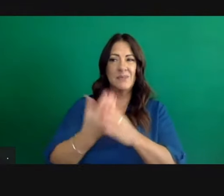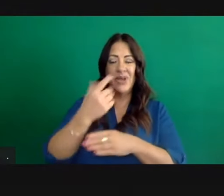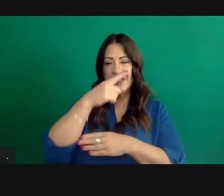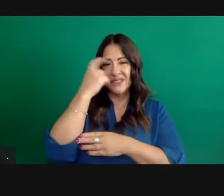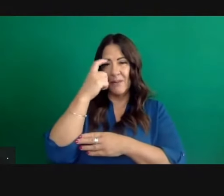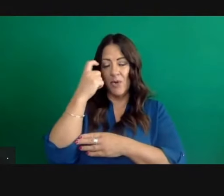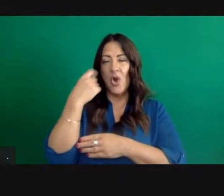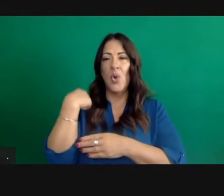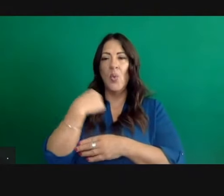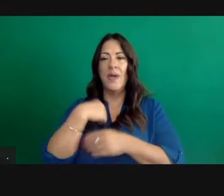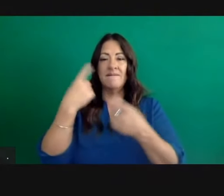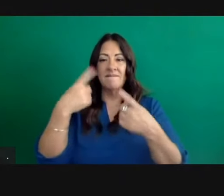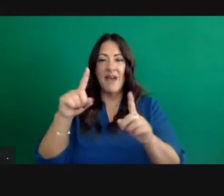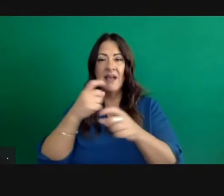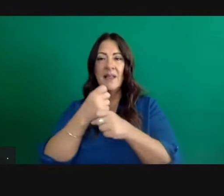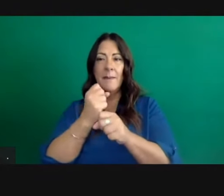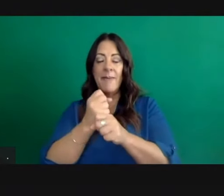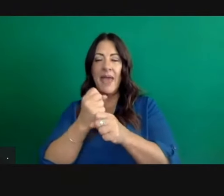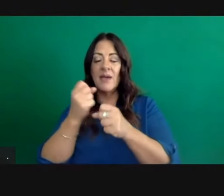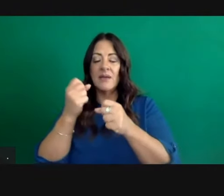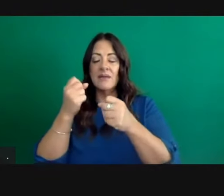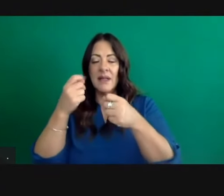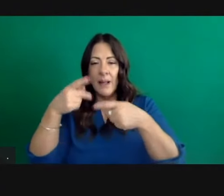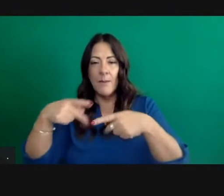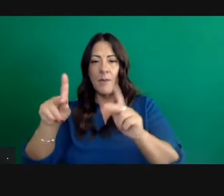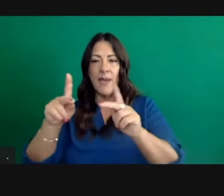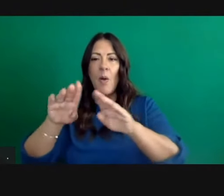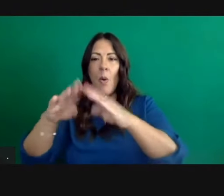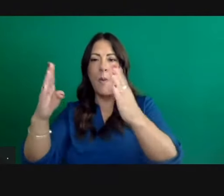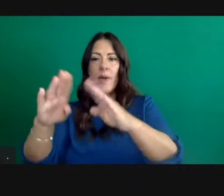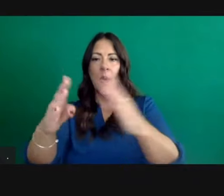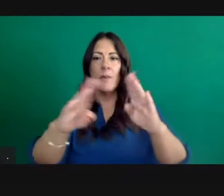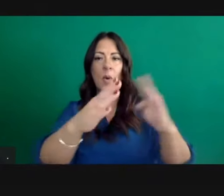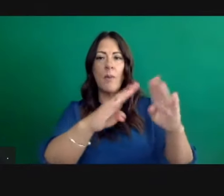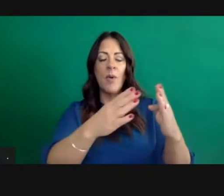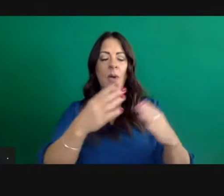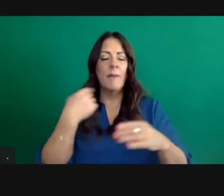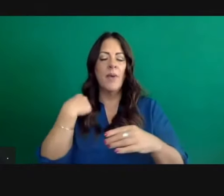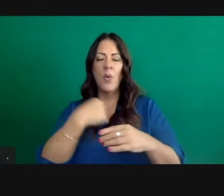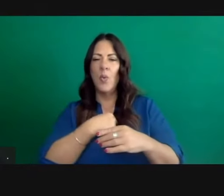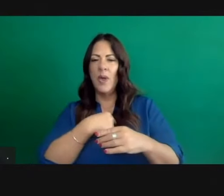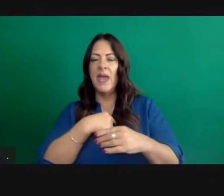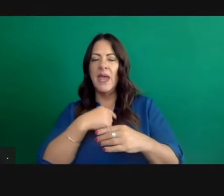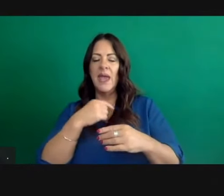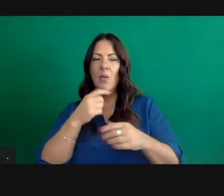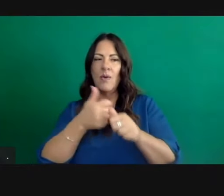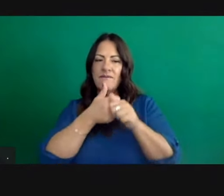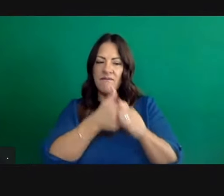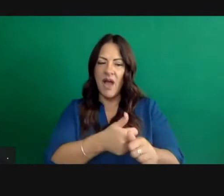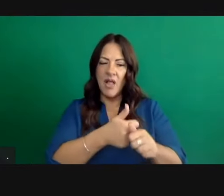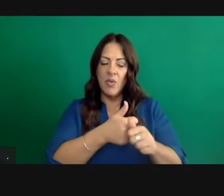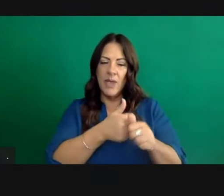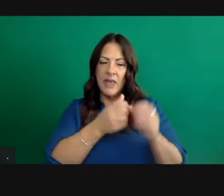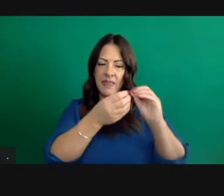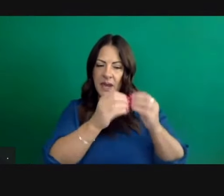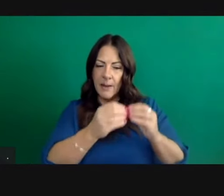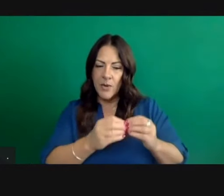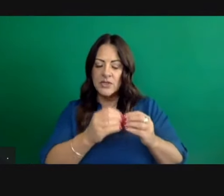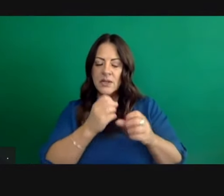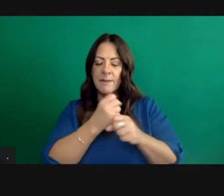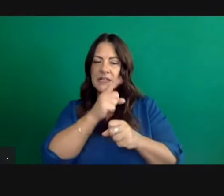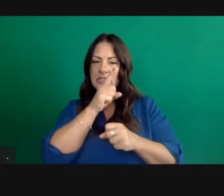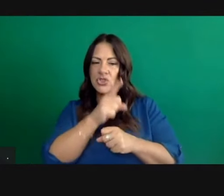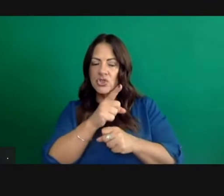we were making decisions based on data that was just 2 weeks old and making changes much